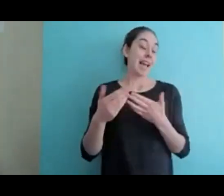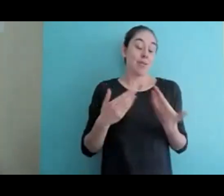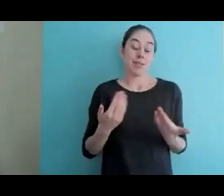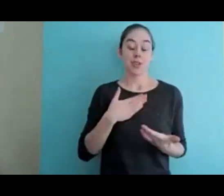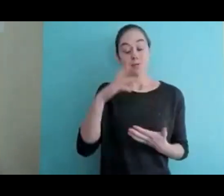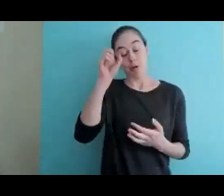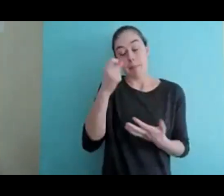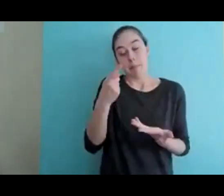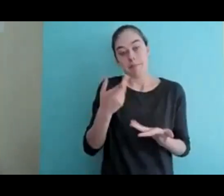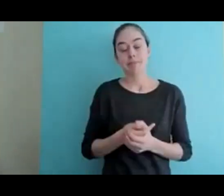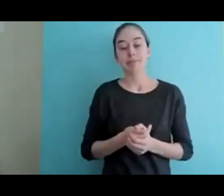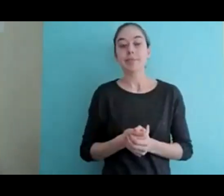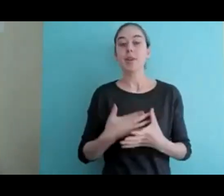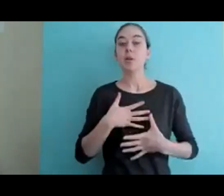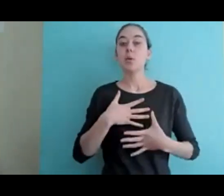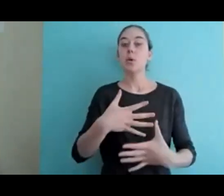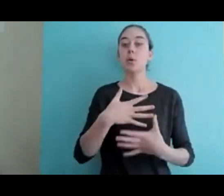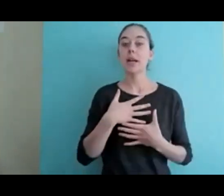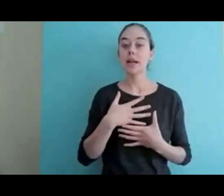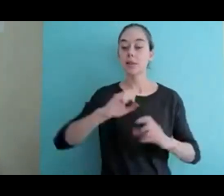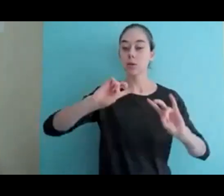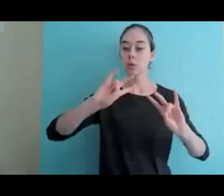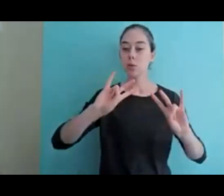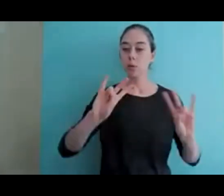mind. Little breather, everyone. A little quick drink.